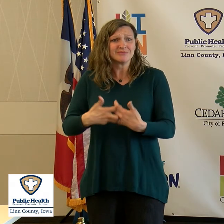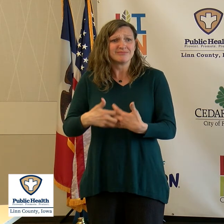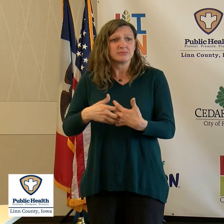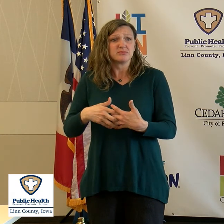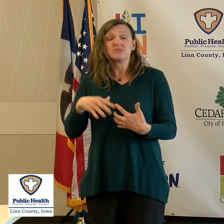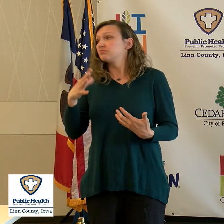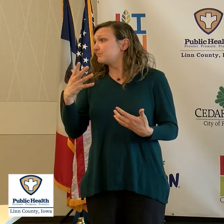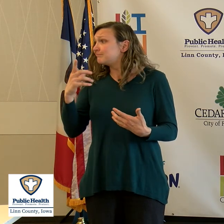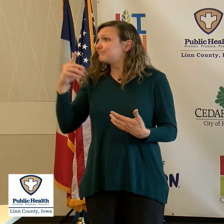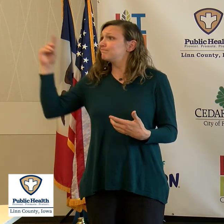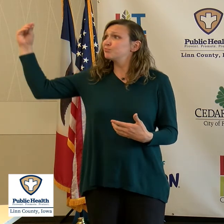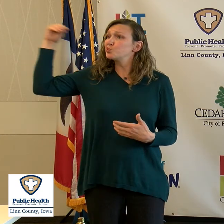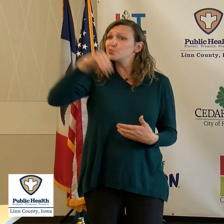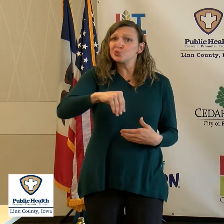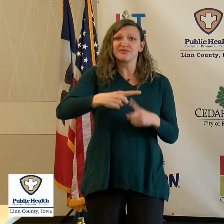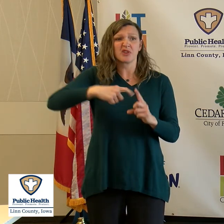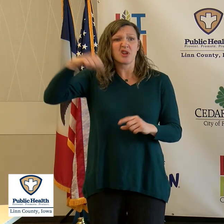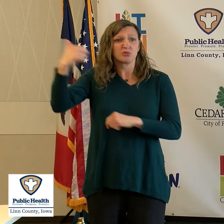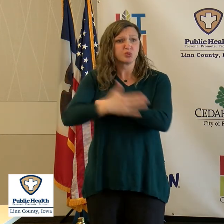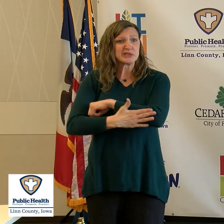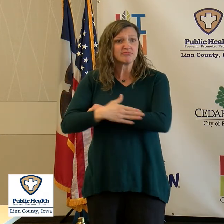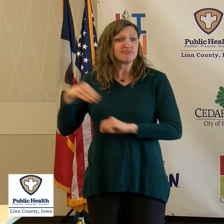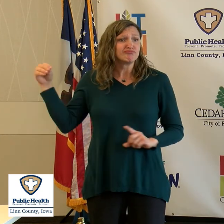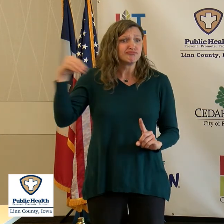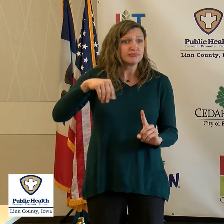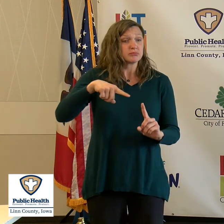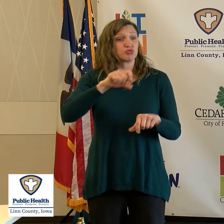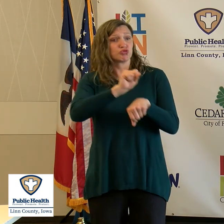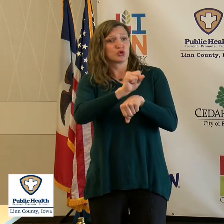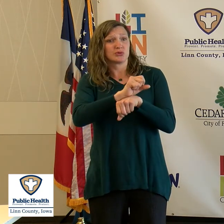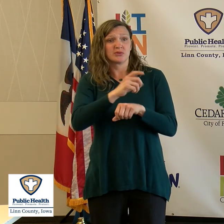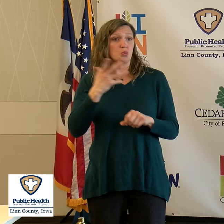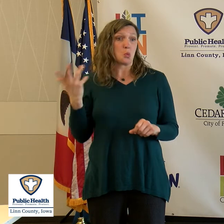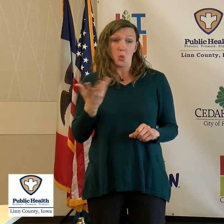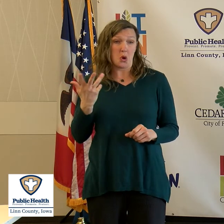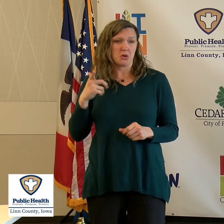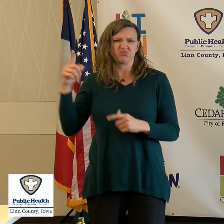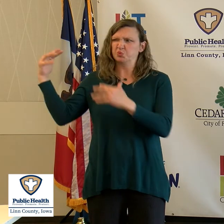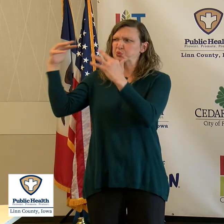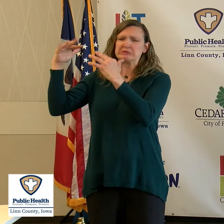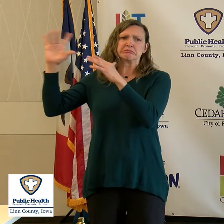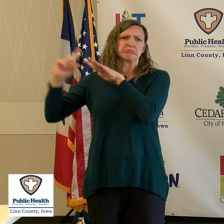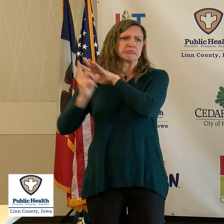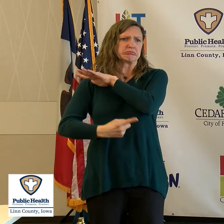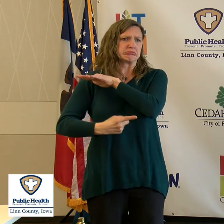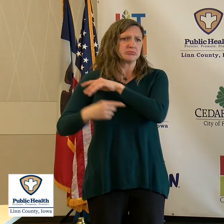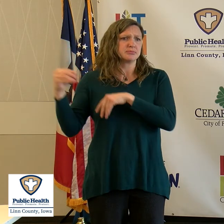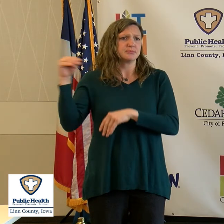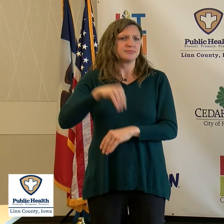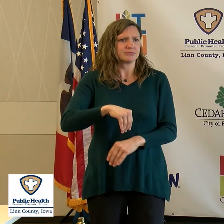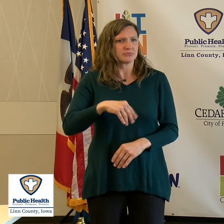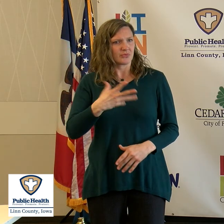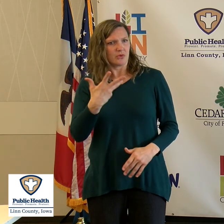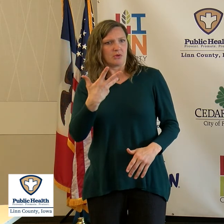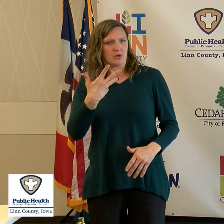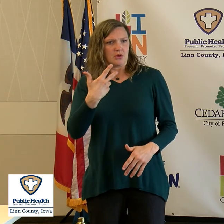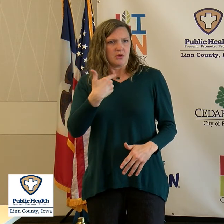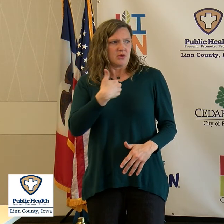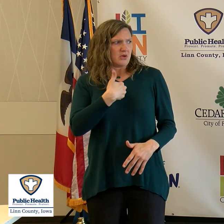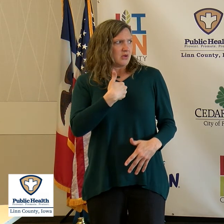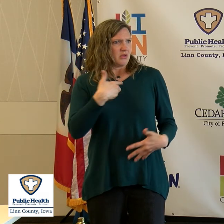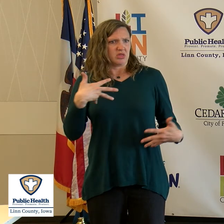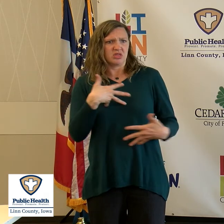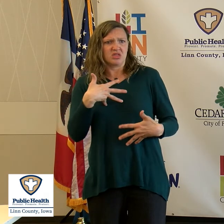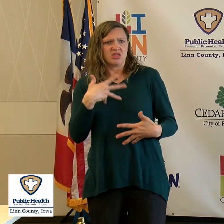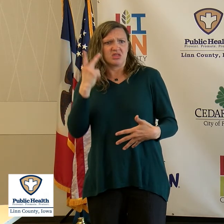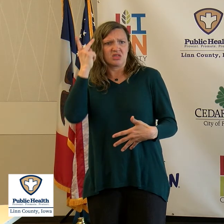surviving war in Burma. And it reads, "I have lupus, and I was afraid I would die if I kept going to